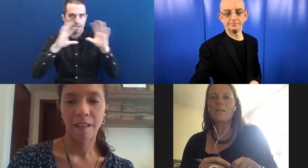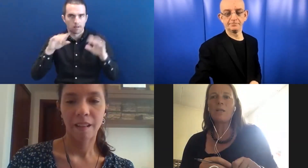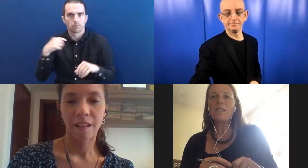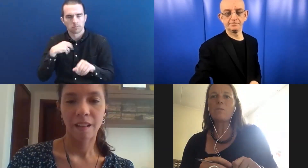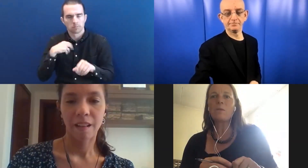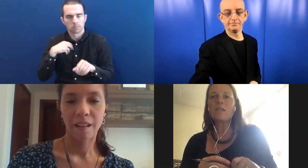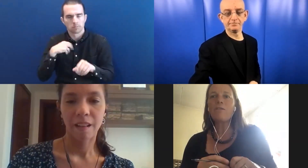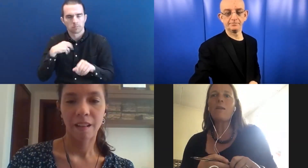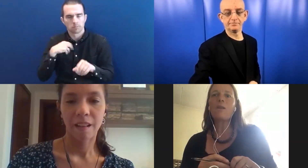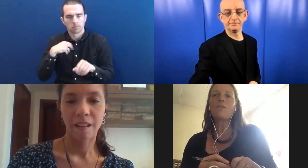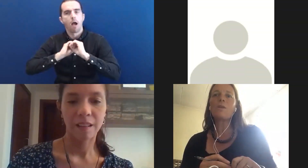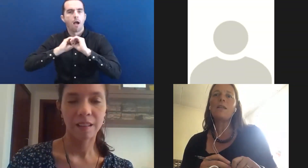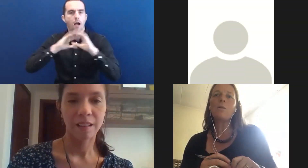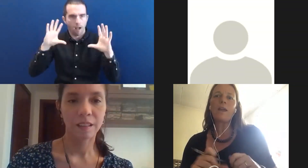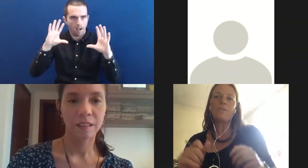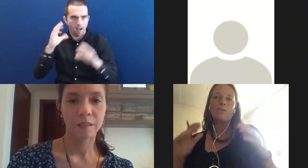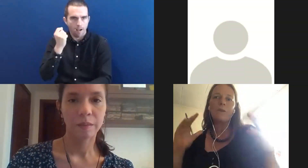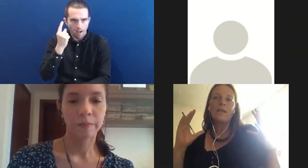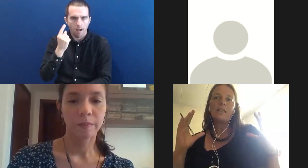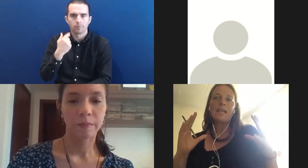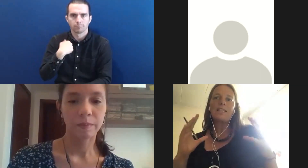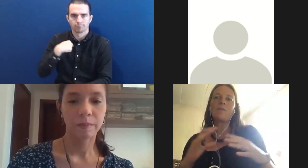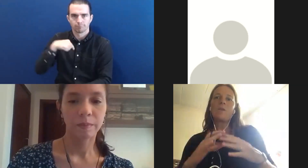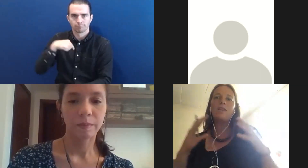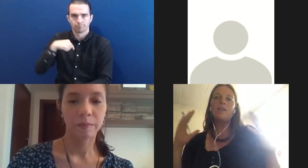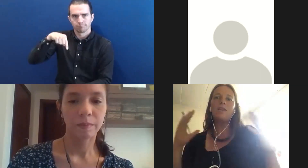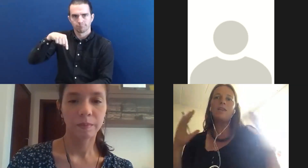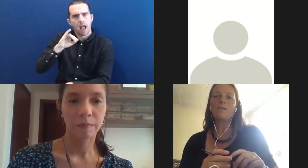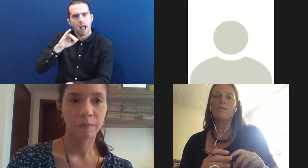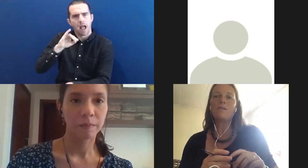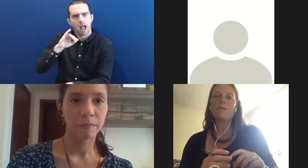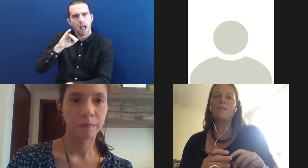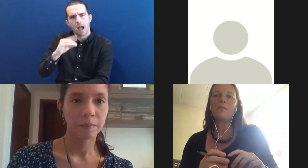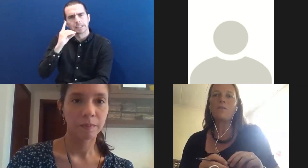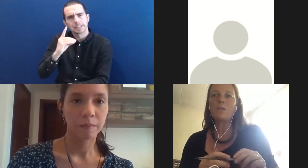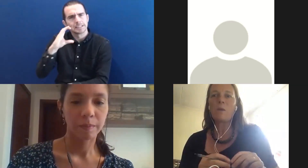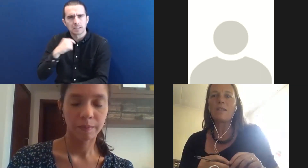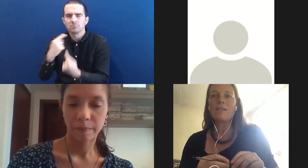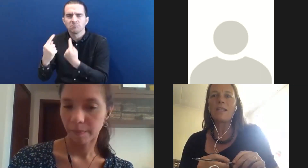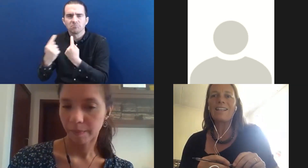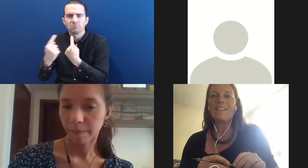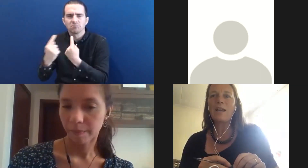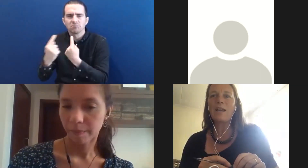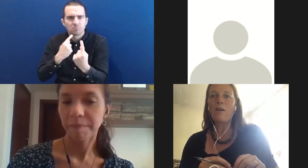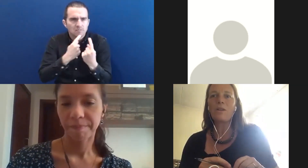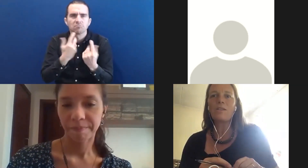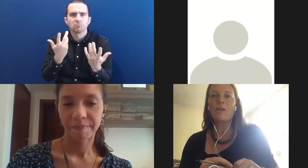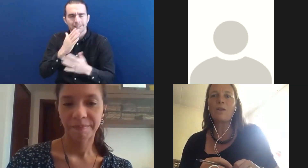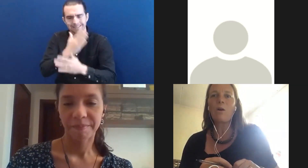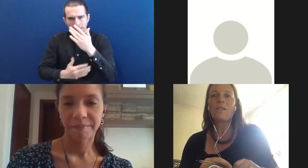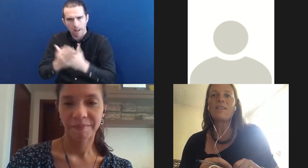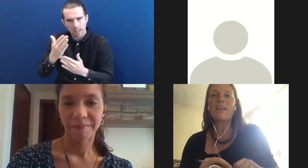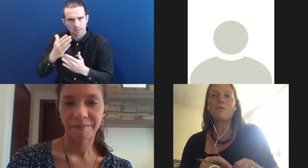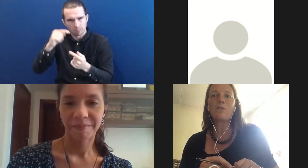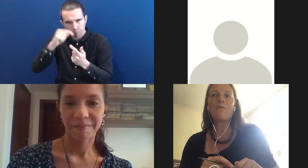about disability specifically, but it's really great to set that within the global scene of civic space. And I already saw